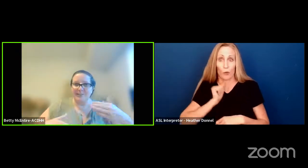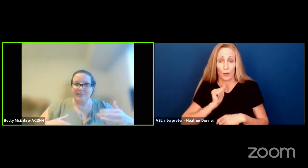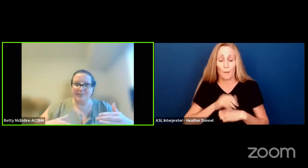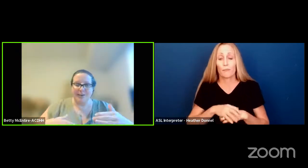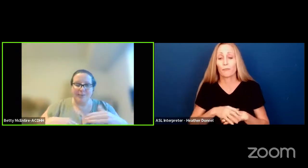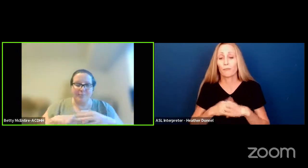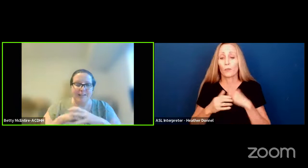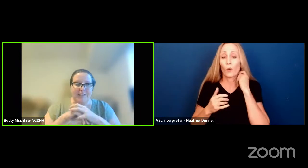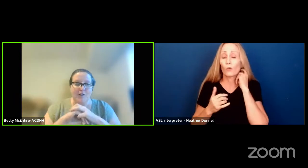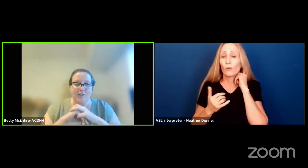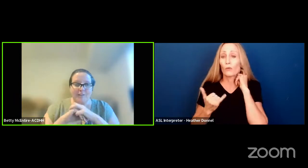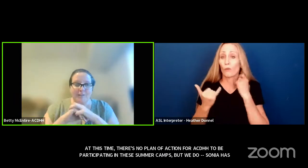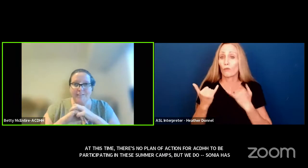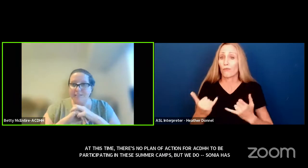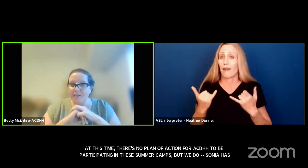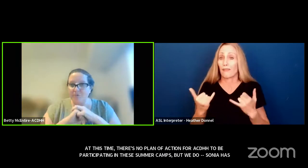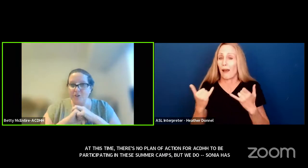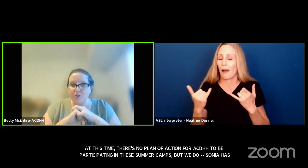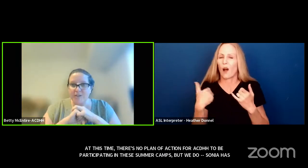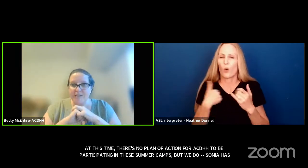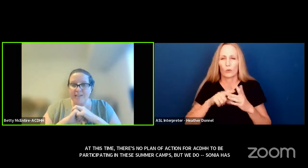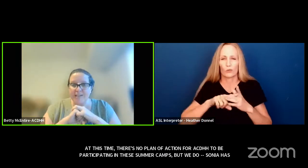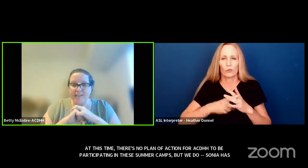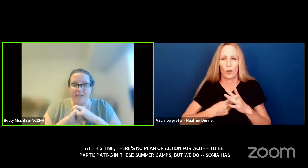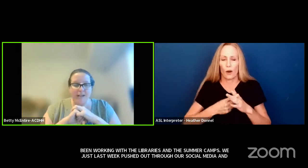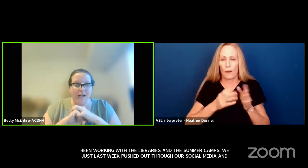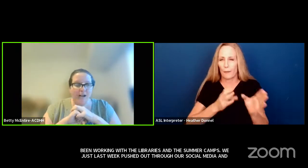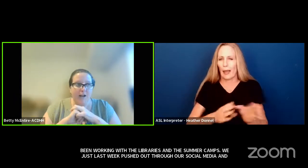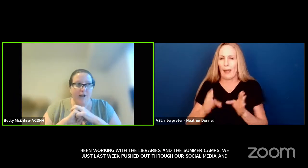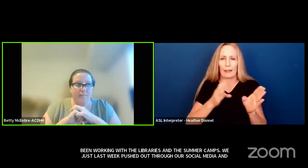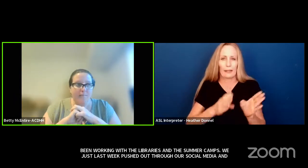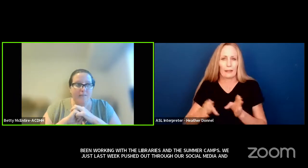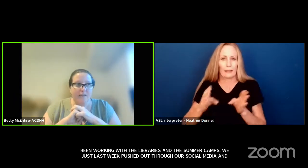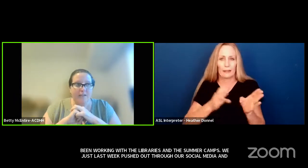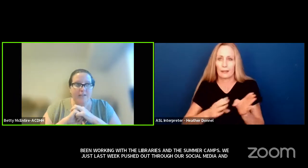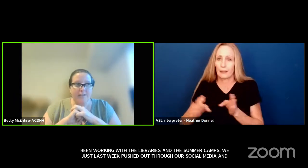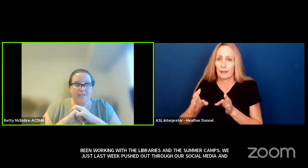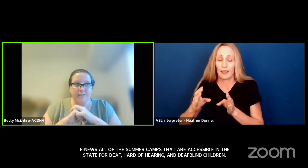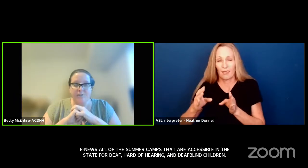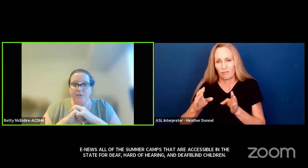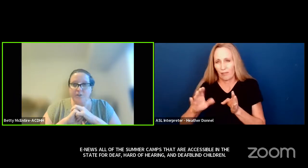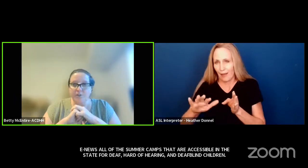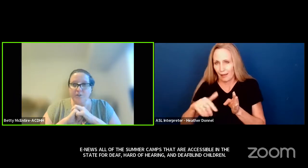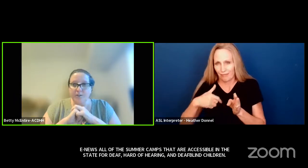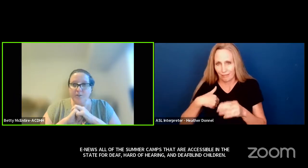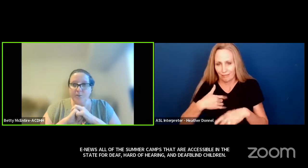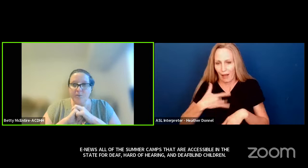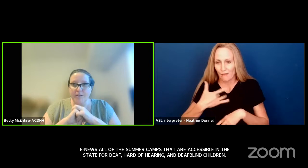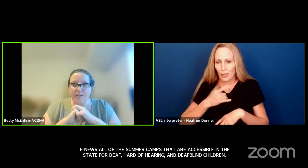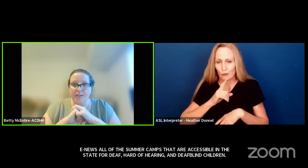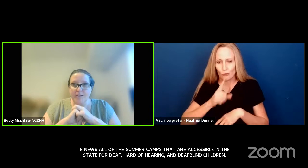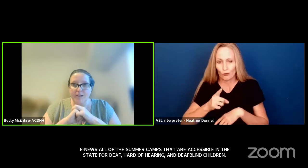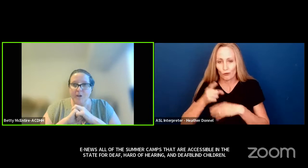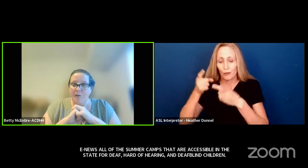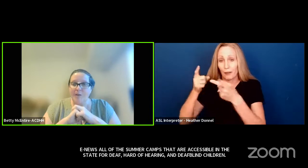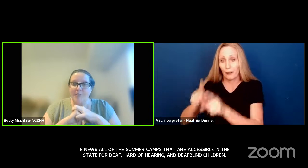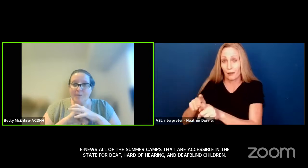starting to plan all of this, and I'm sure when Nikki and Sonia will